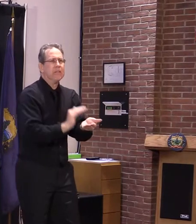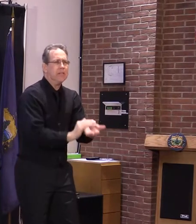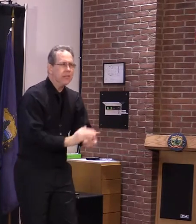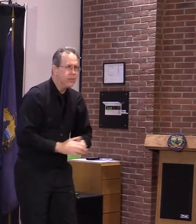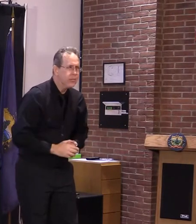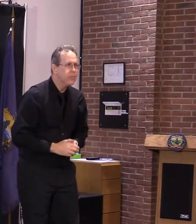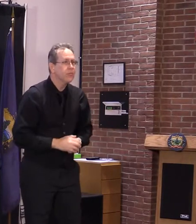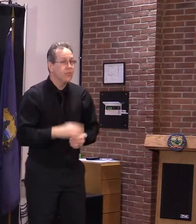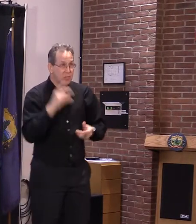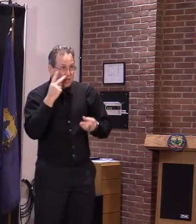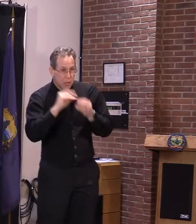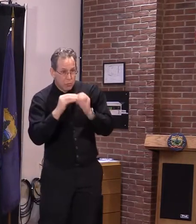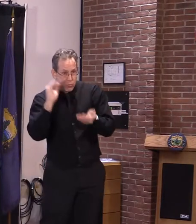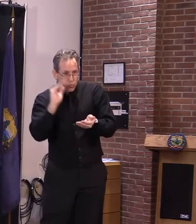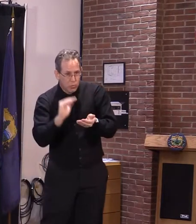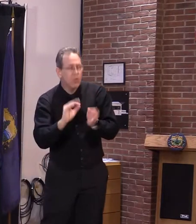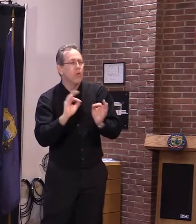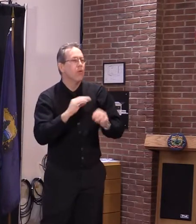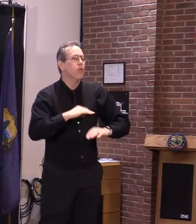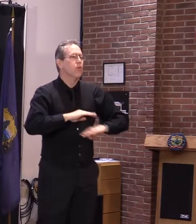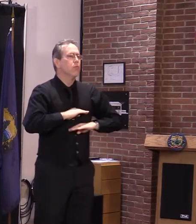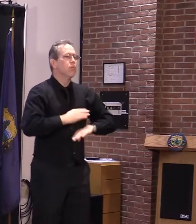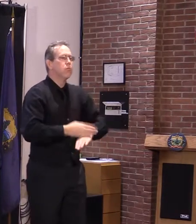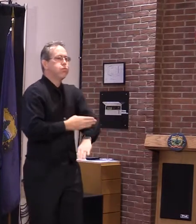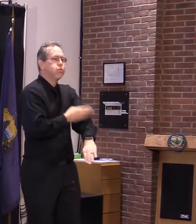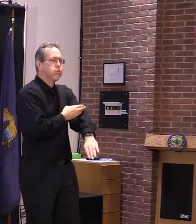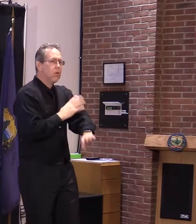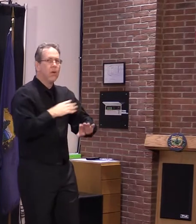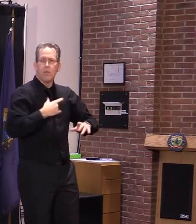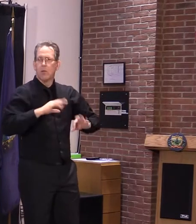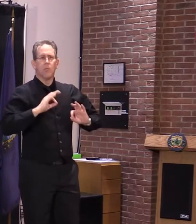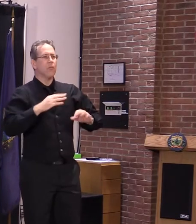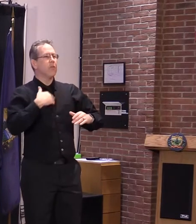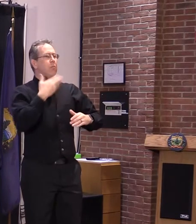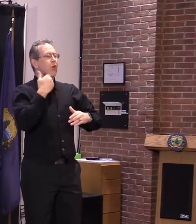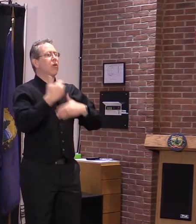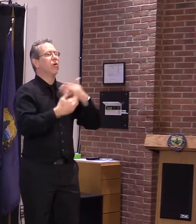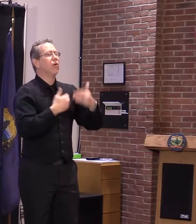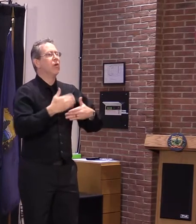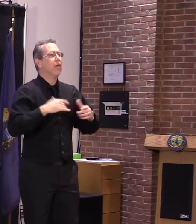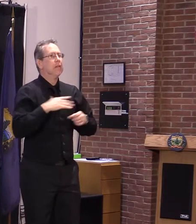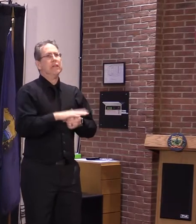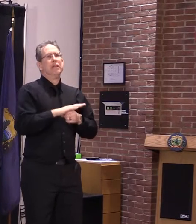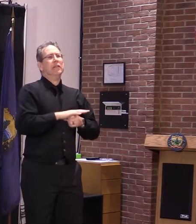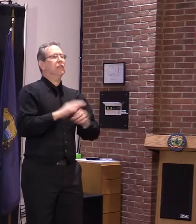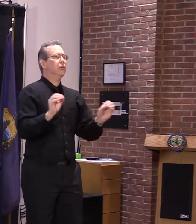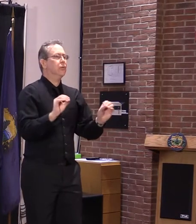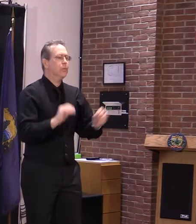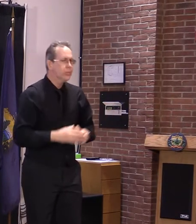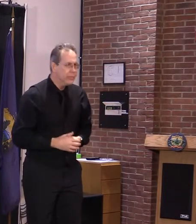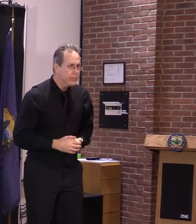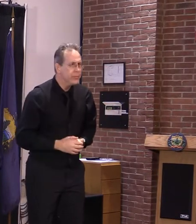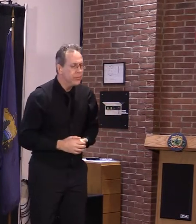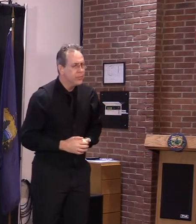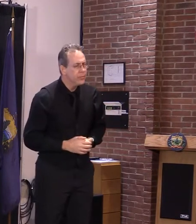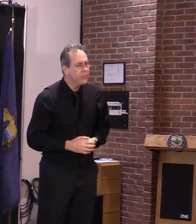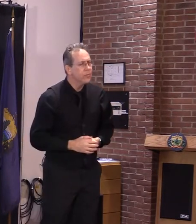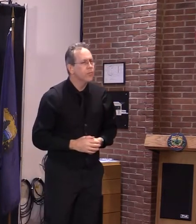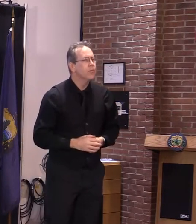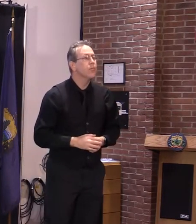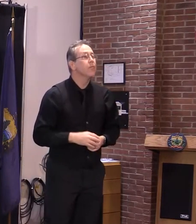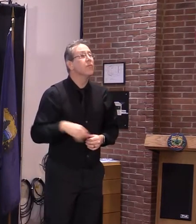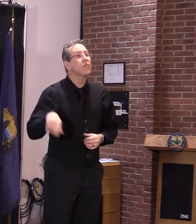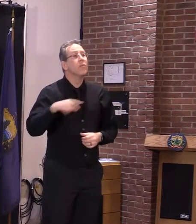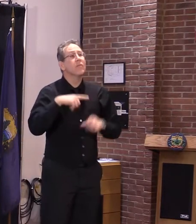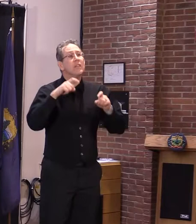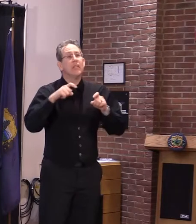are comfortable that things are significantly different than they are at the moment. You'll see that testing has come down over the last